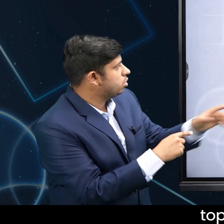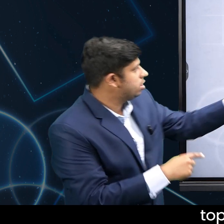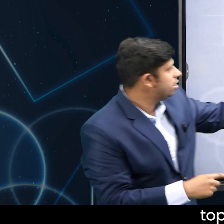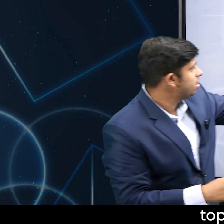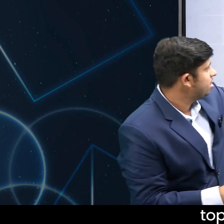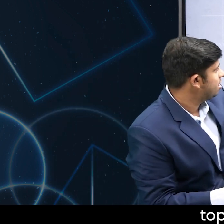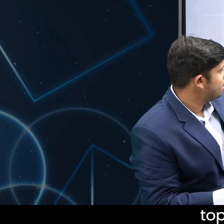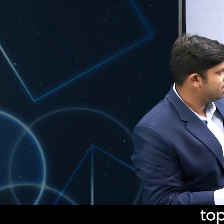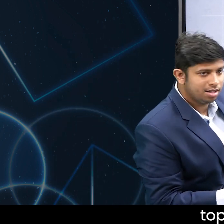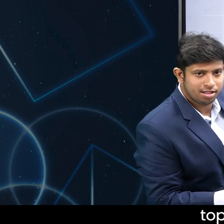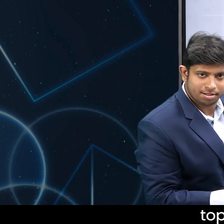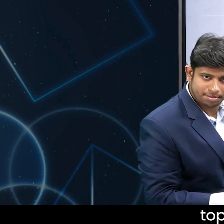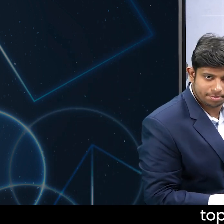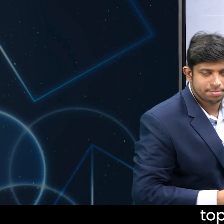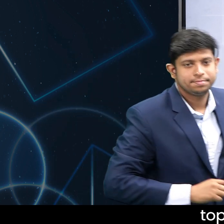bases.